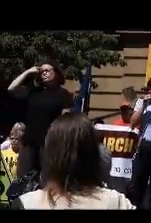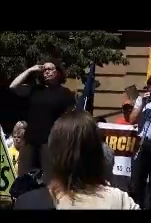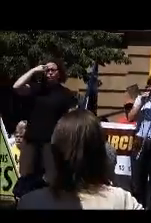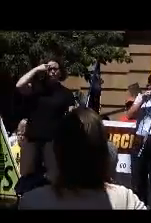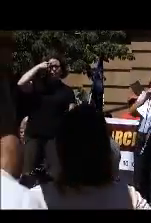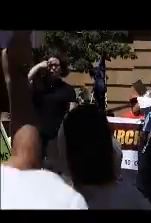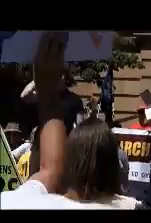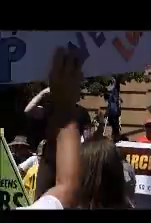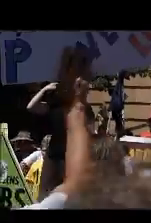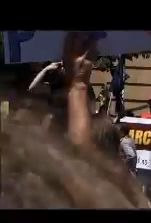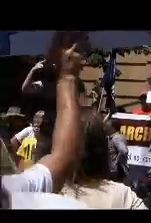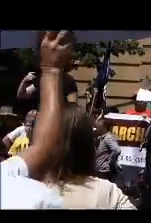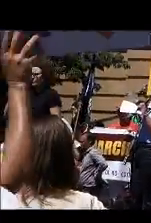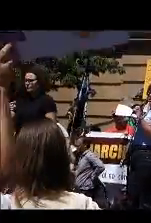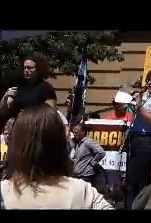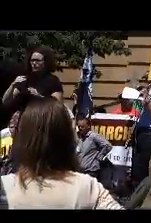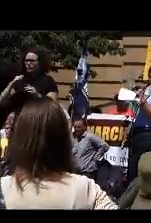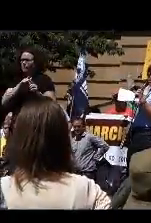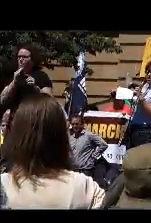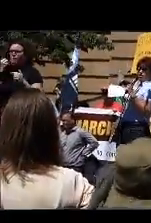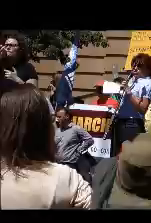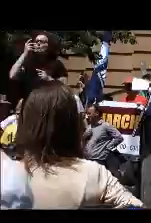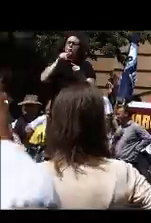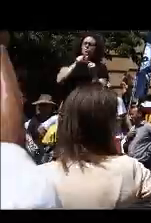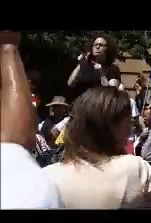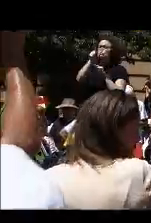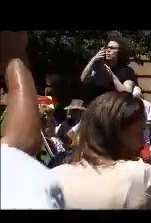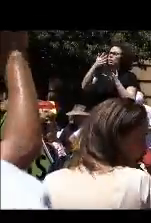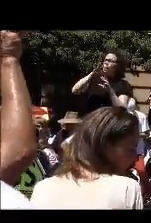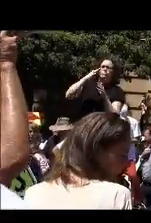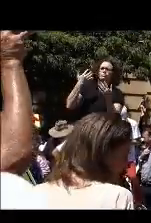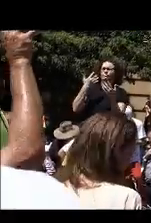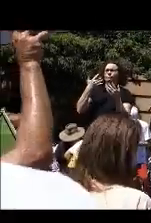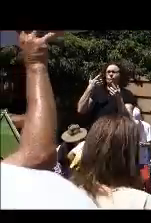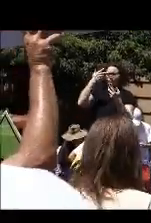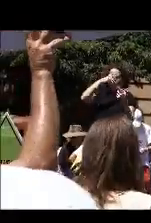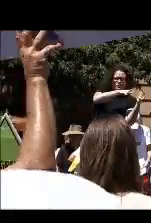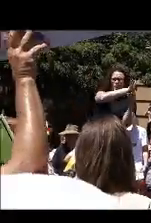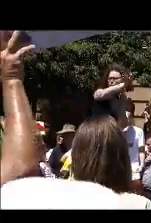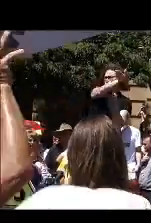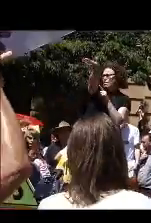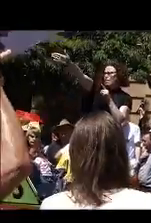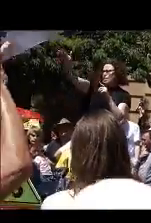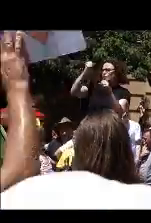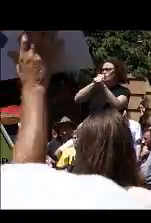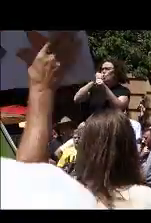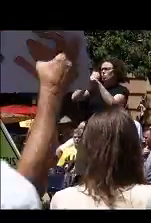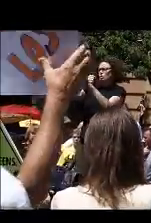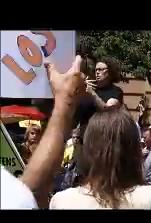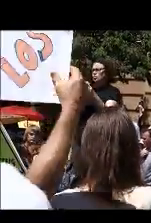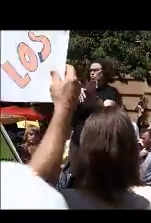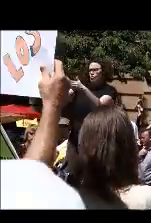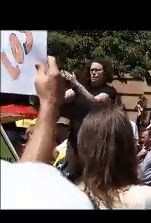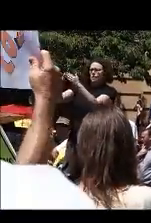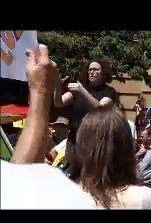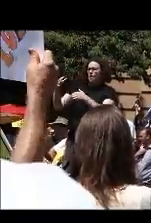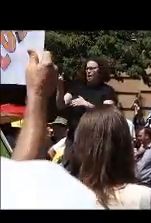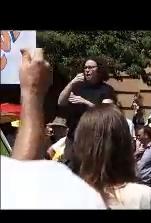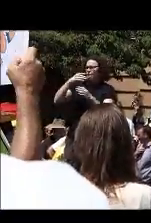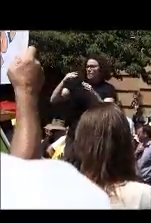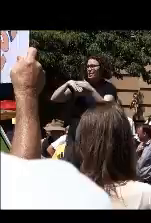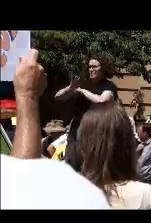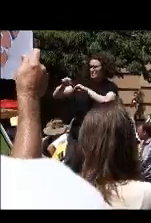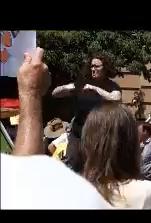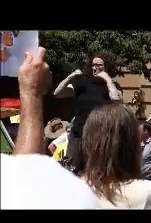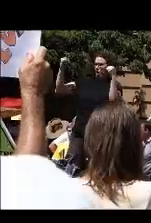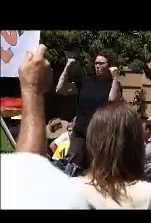Who would have thought that down the road there in George Street that we have them in power where they are